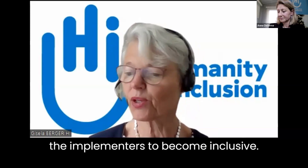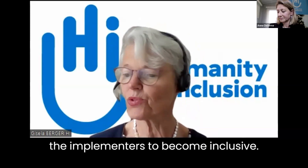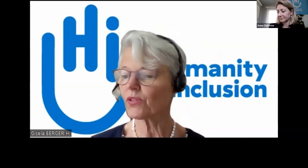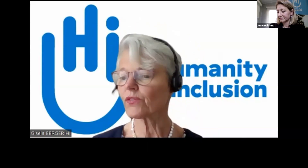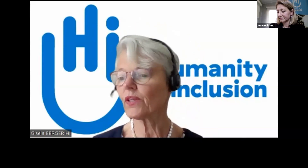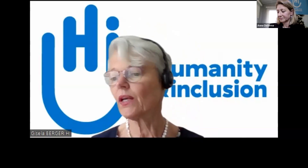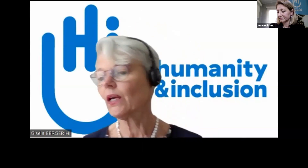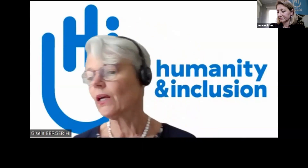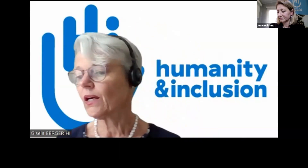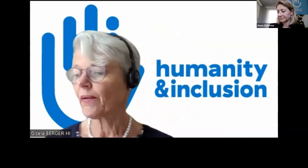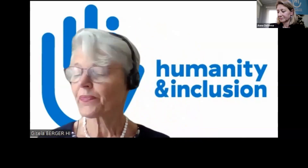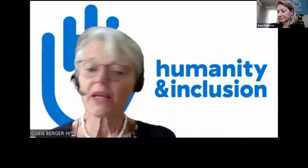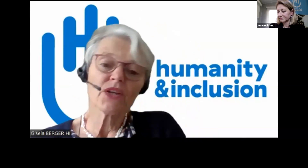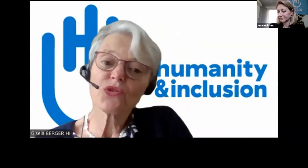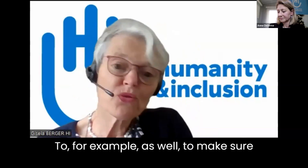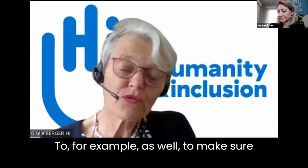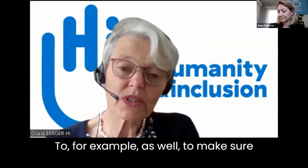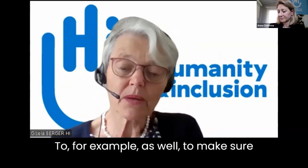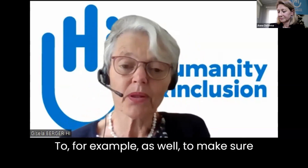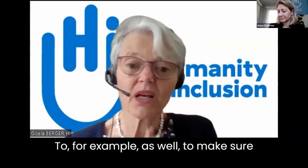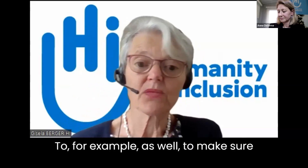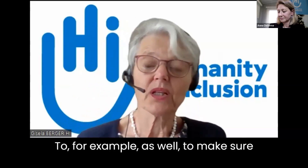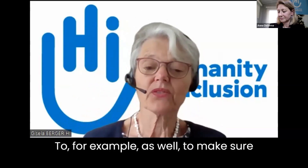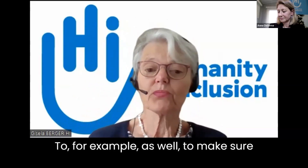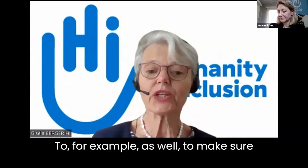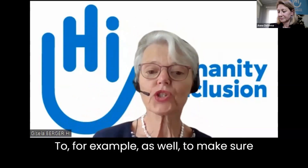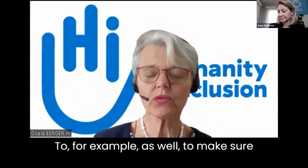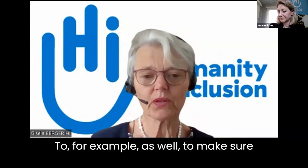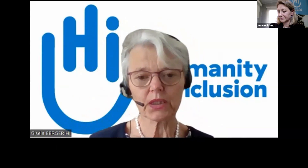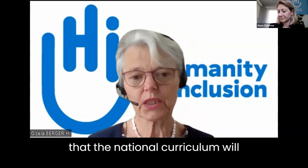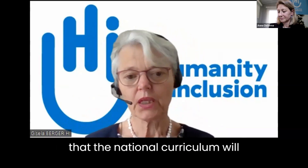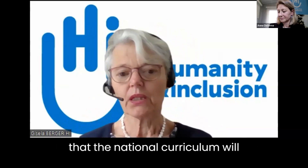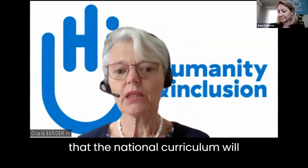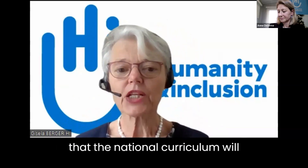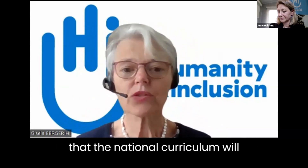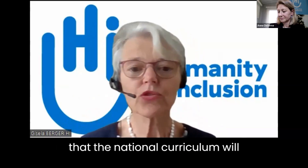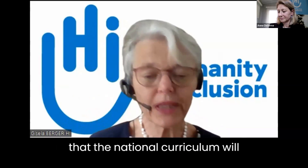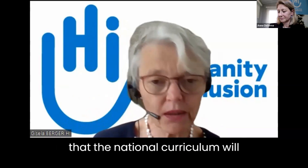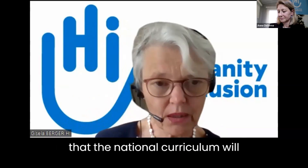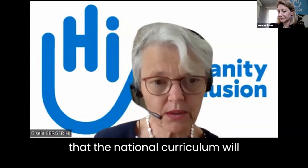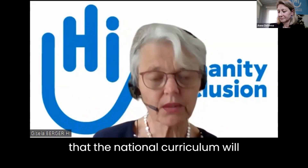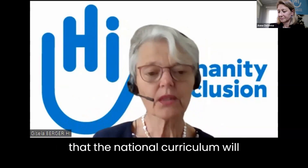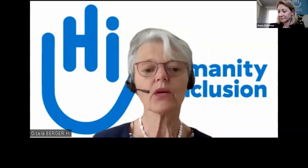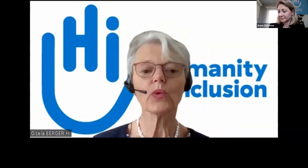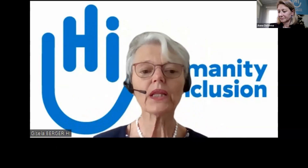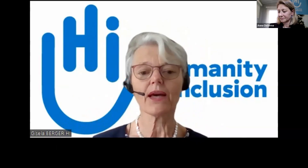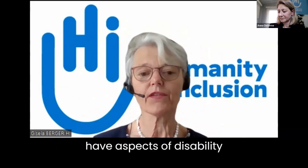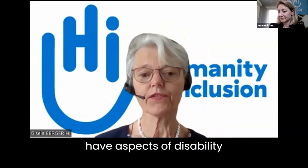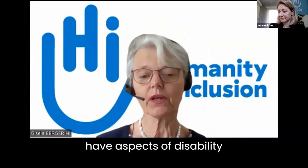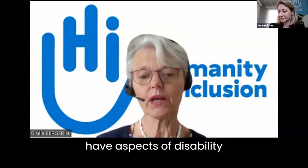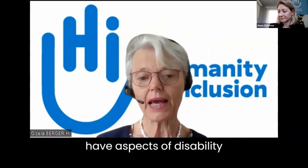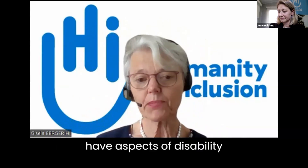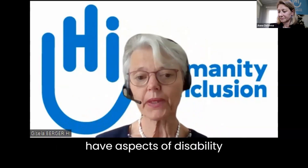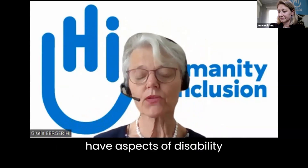become inclusive, to, for example, as well, to make sure that the national curricula will